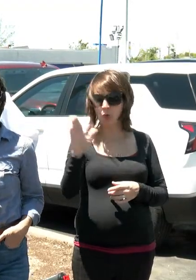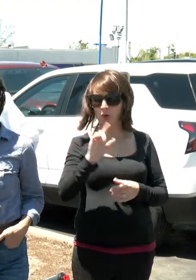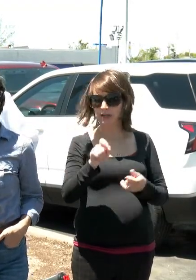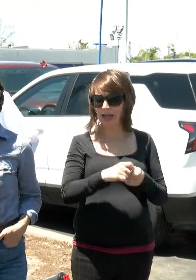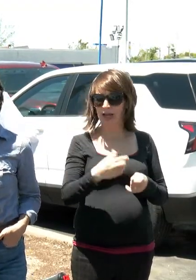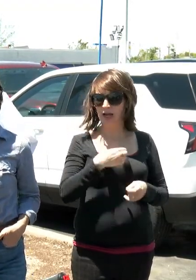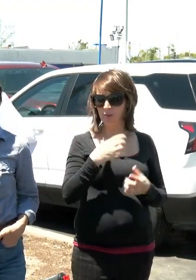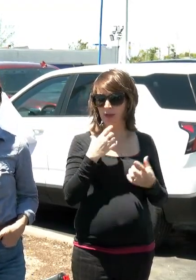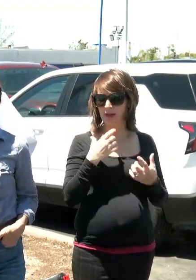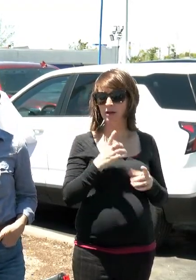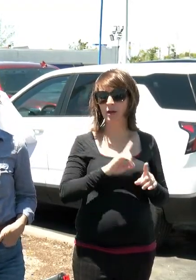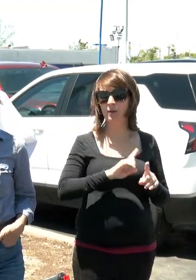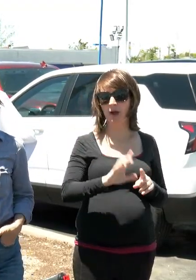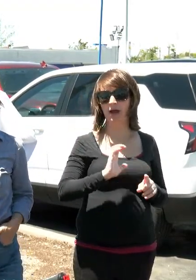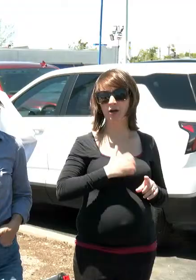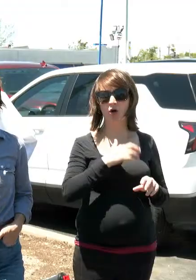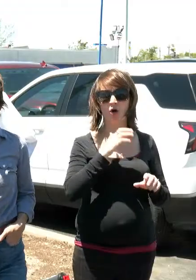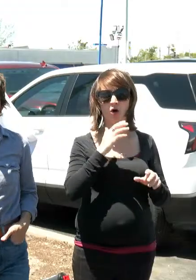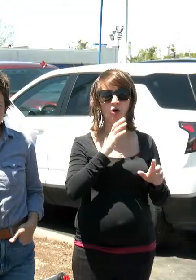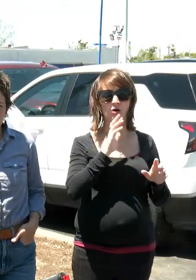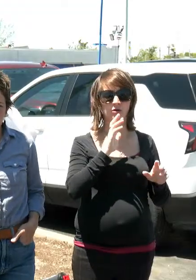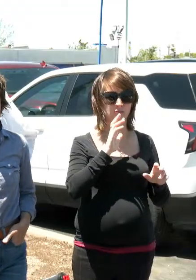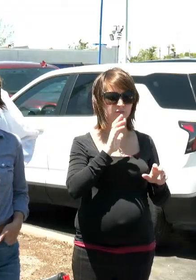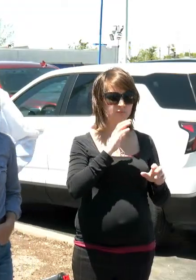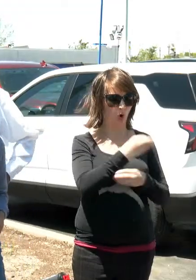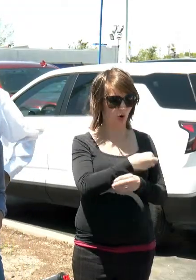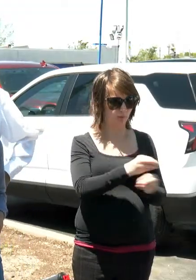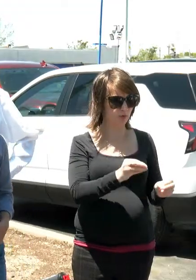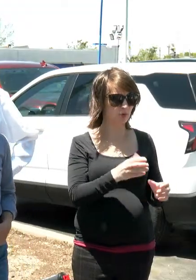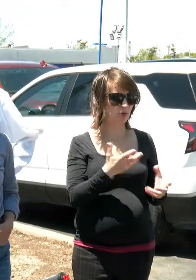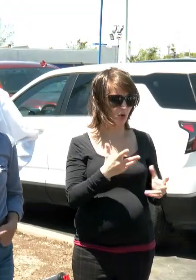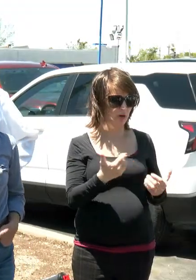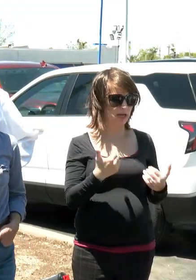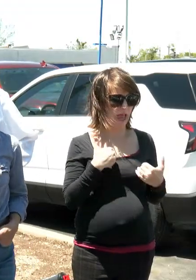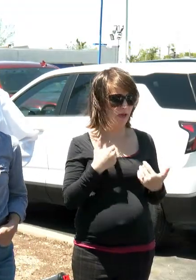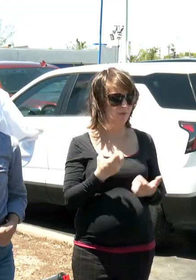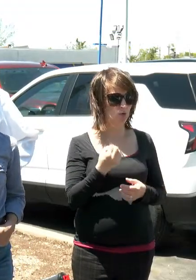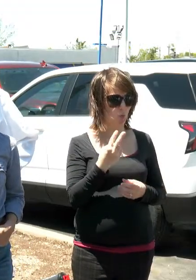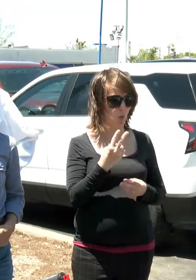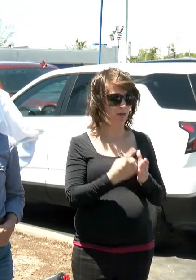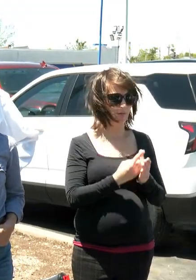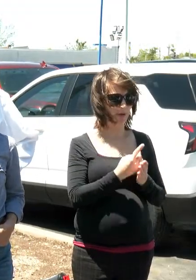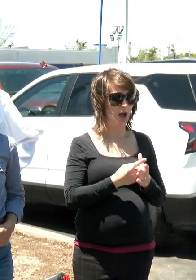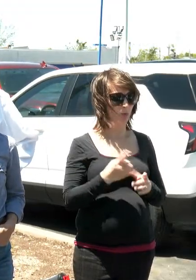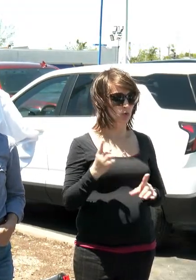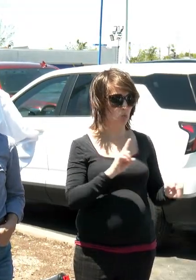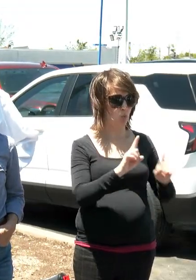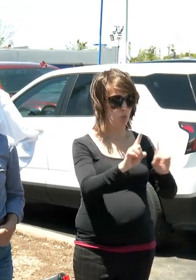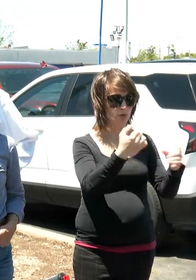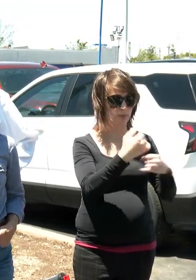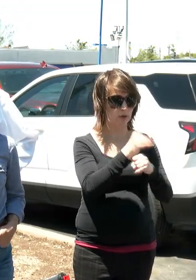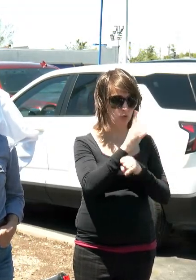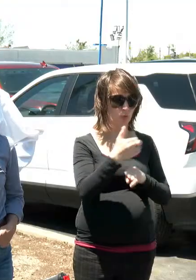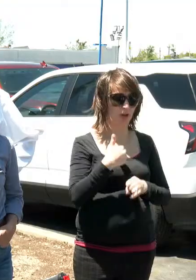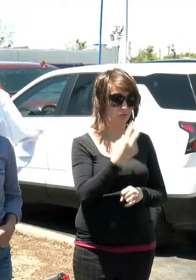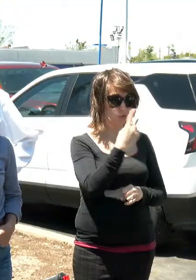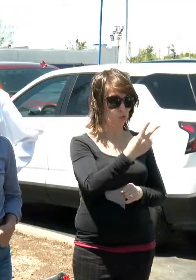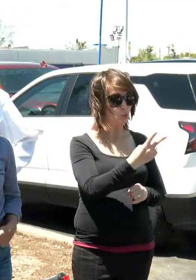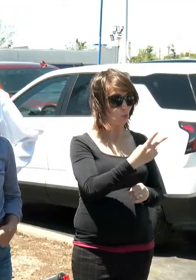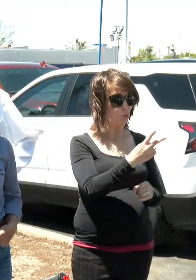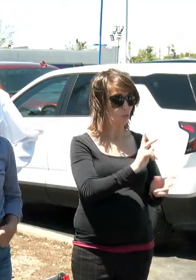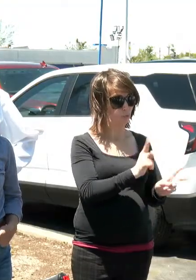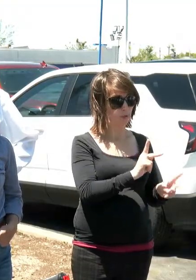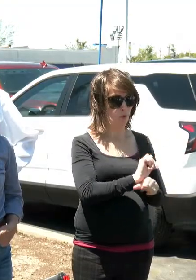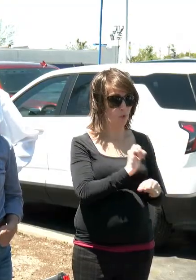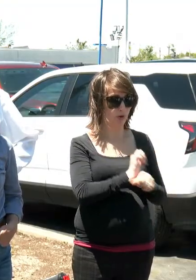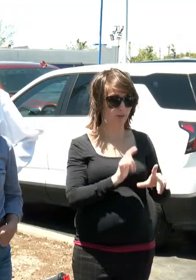officers, because of the patrol plan that we put in place, 12-hour tours, making sure that we have 2 shifts working. We're maximizing the